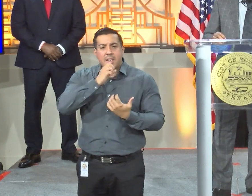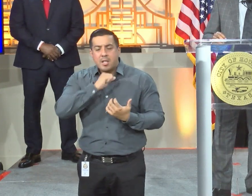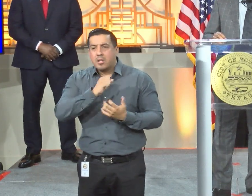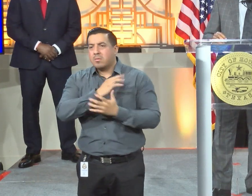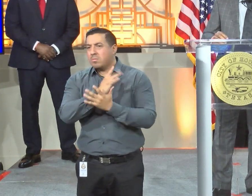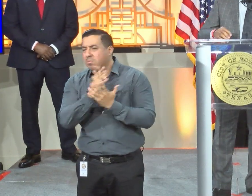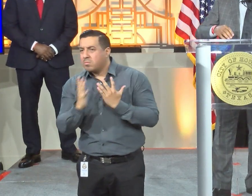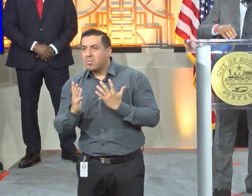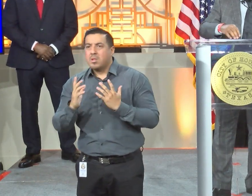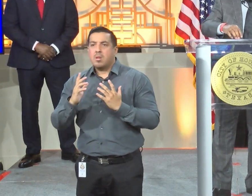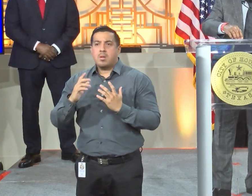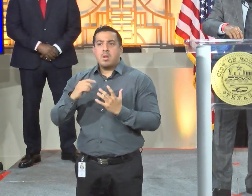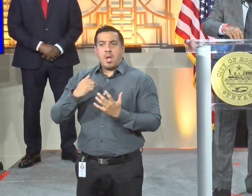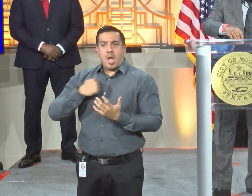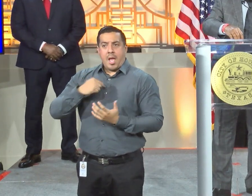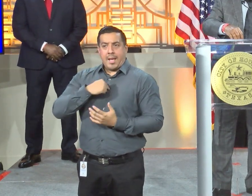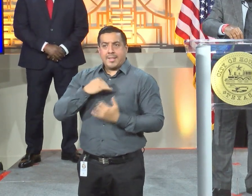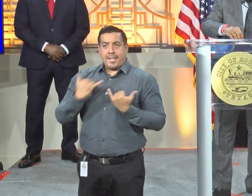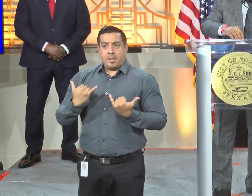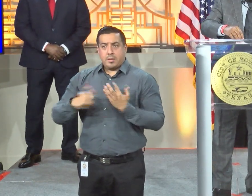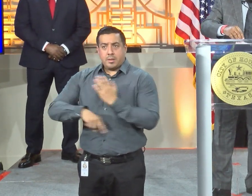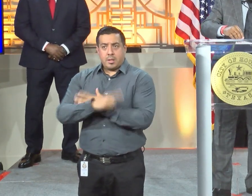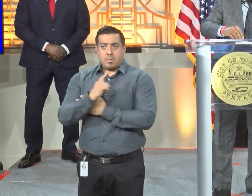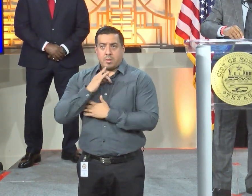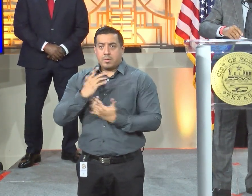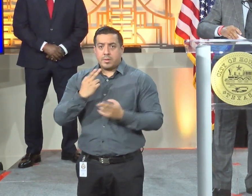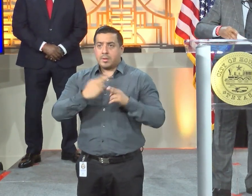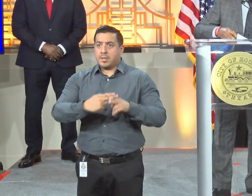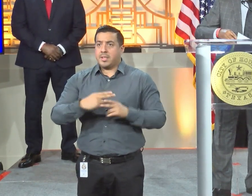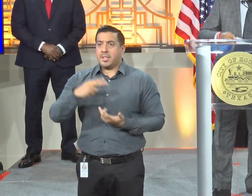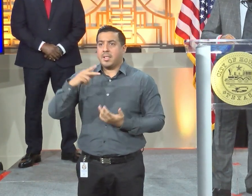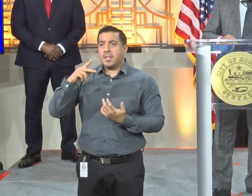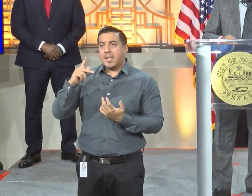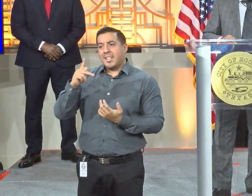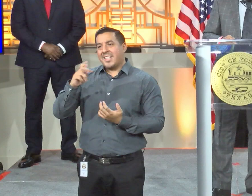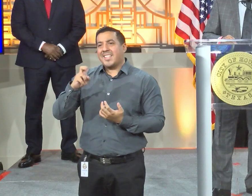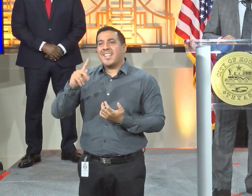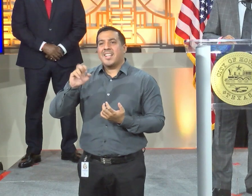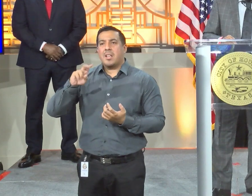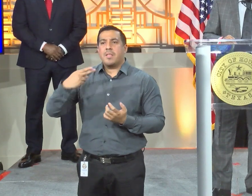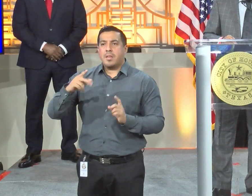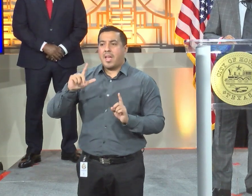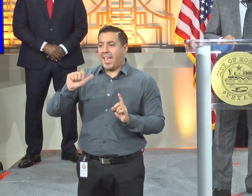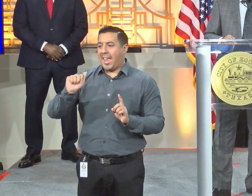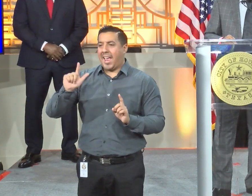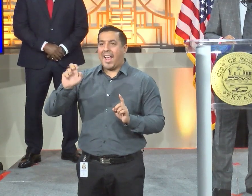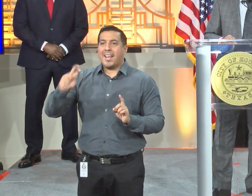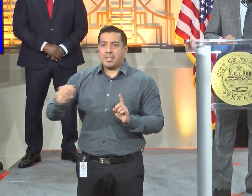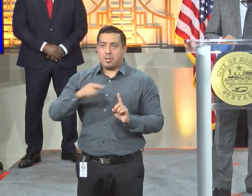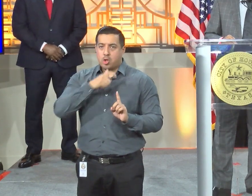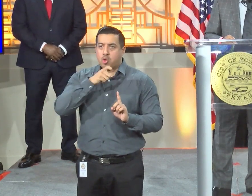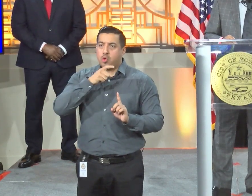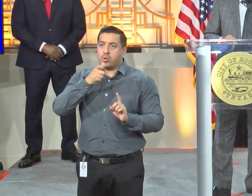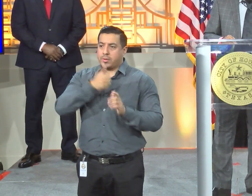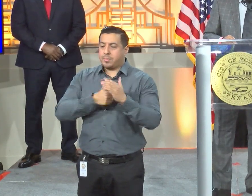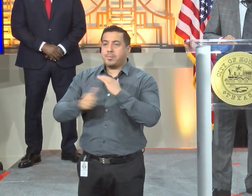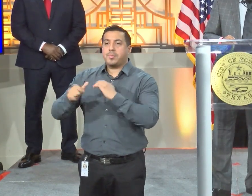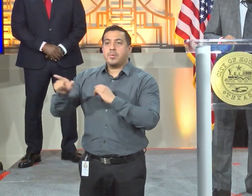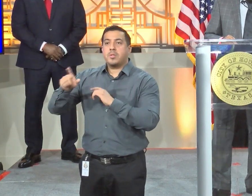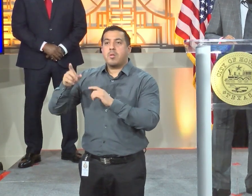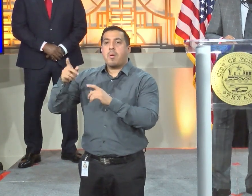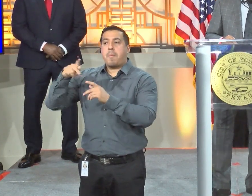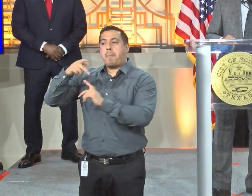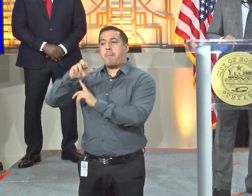economic levels. I'm pleased today to name Kenneth Allen as the interim Parks Director. Kenneth has worked